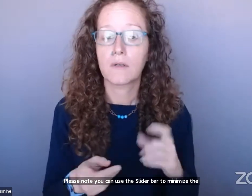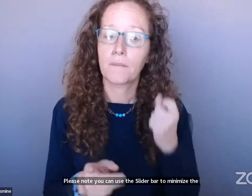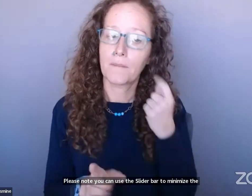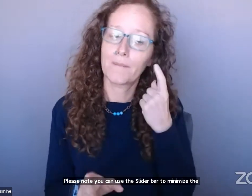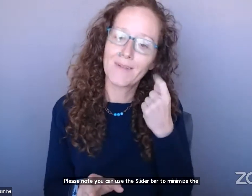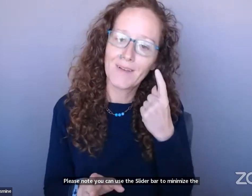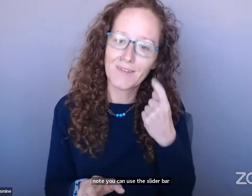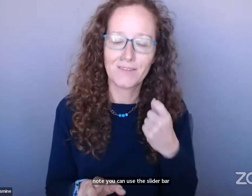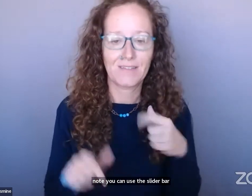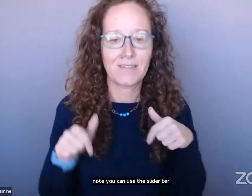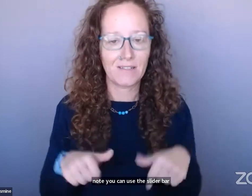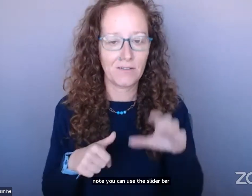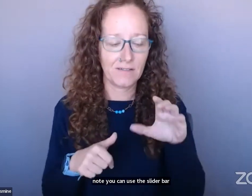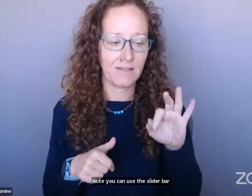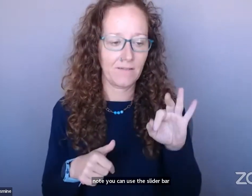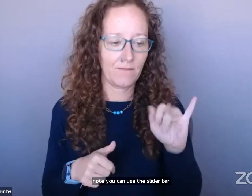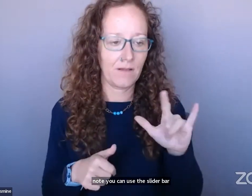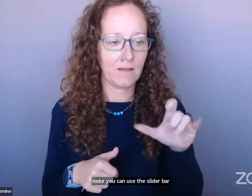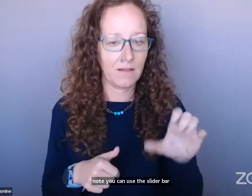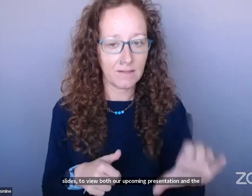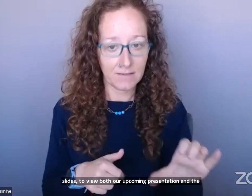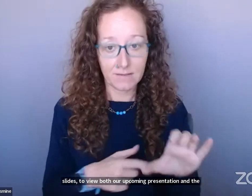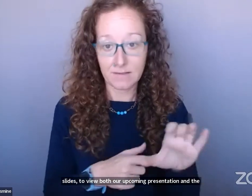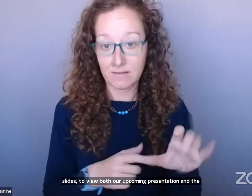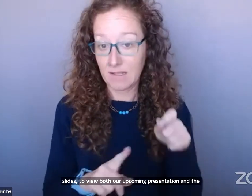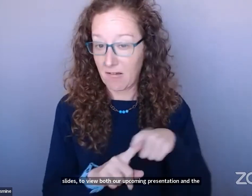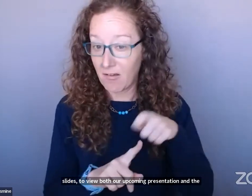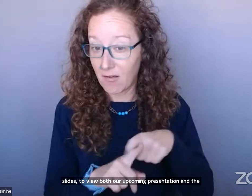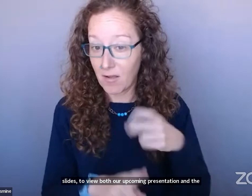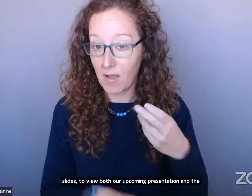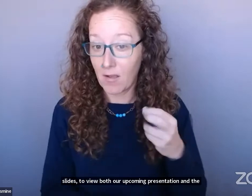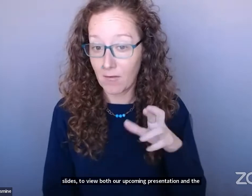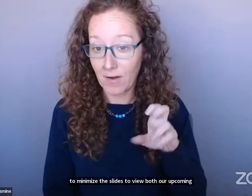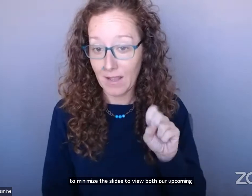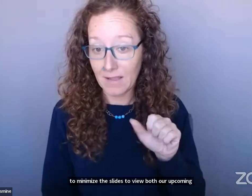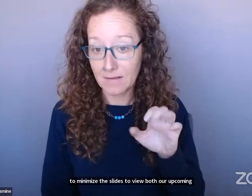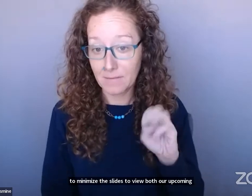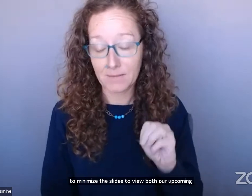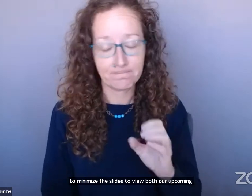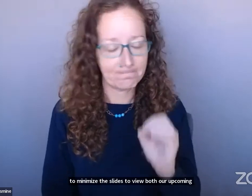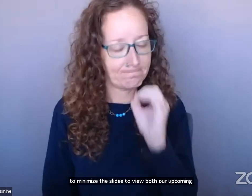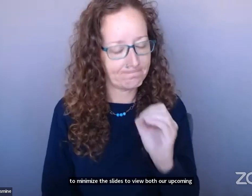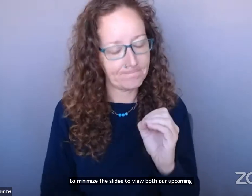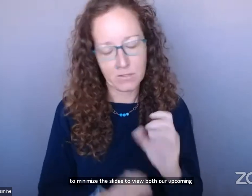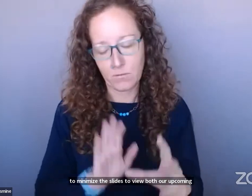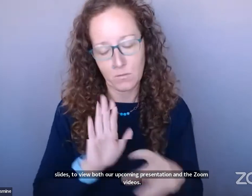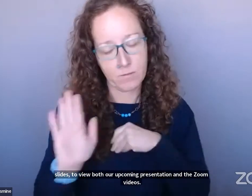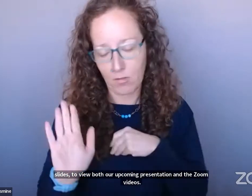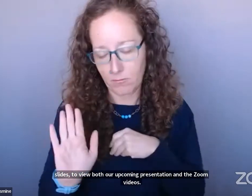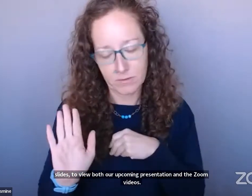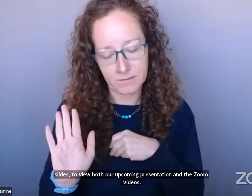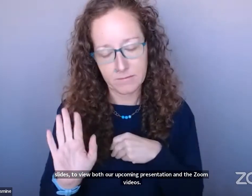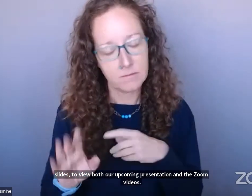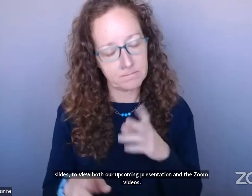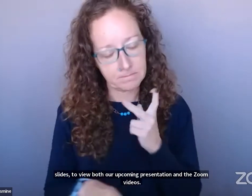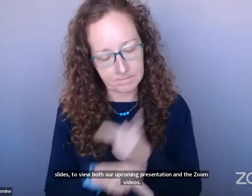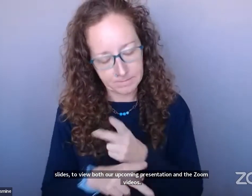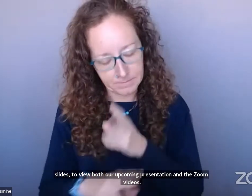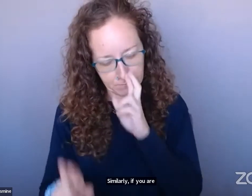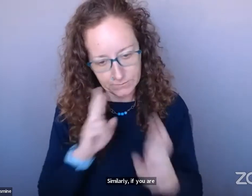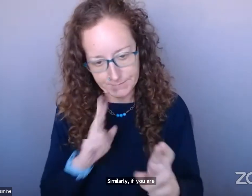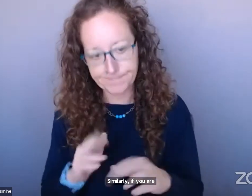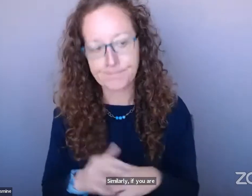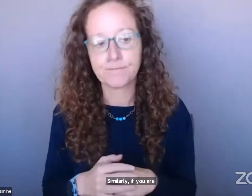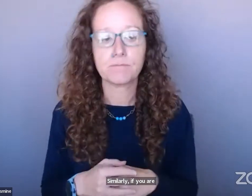things respectful. At the end of the presentation, we will have a Q&A section. If you have any